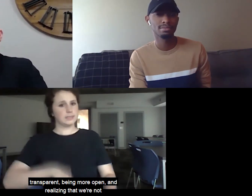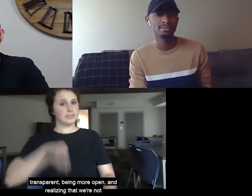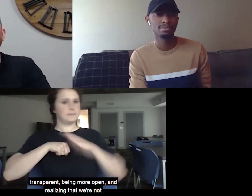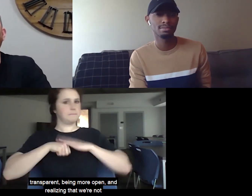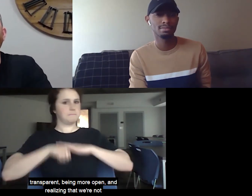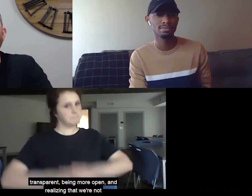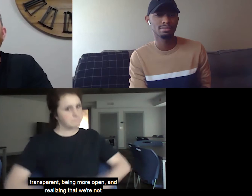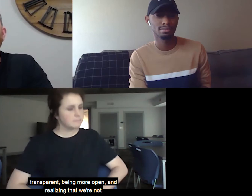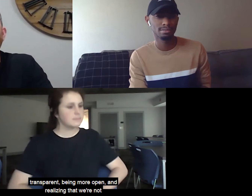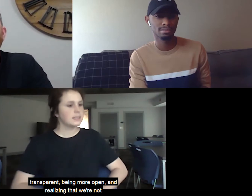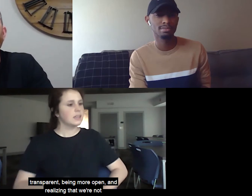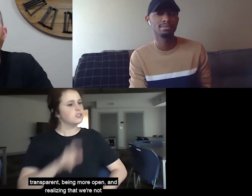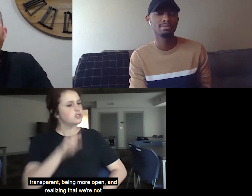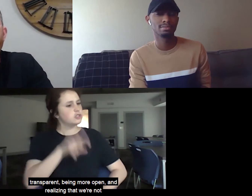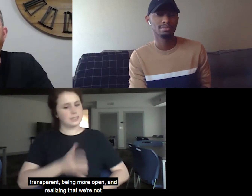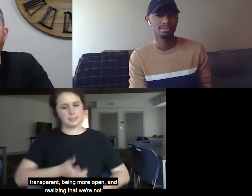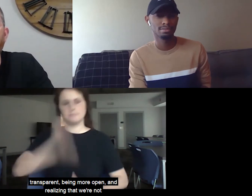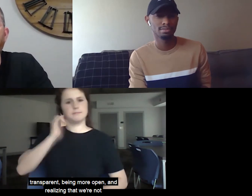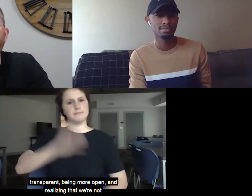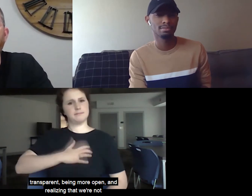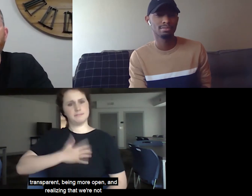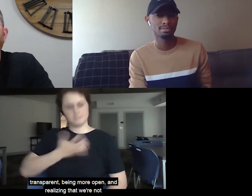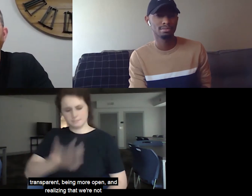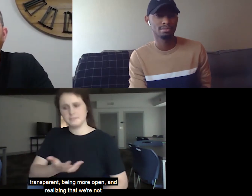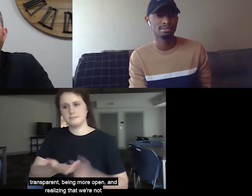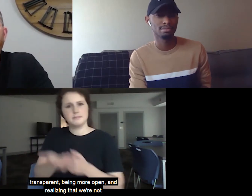being more open, and realizing